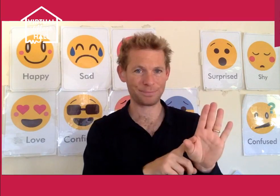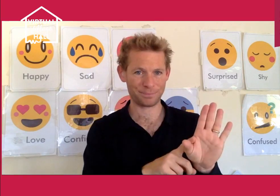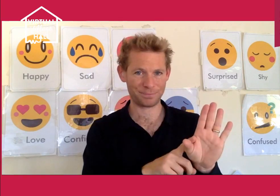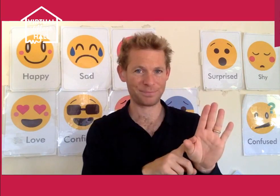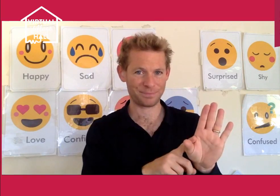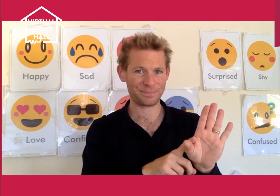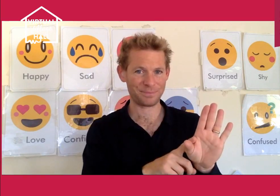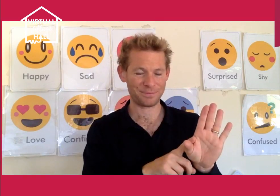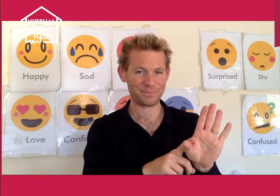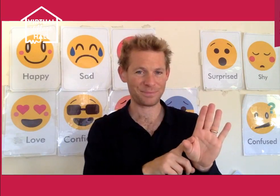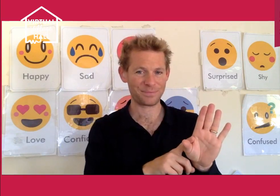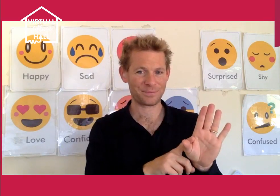Anthony. Anthony.